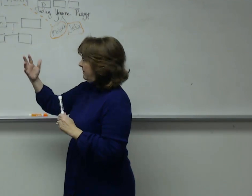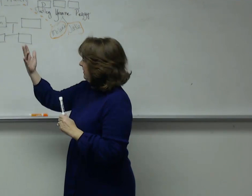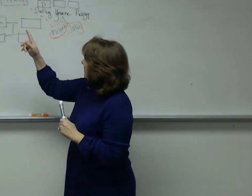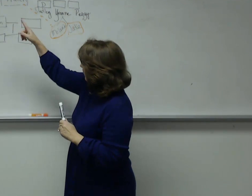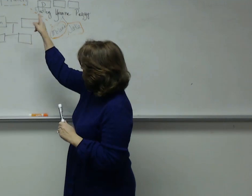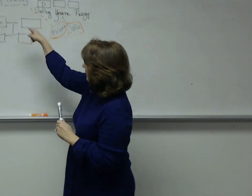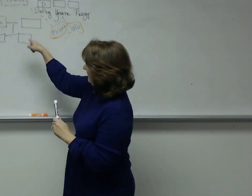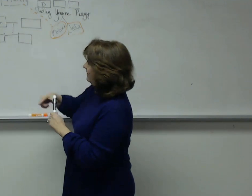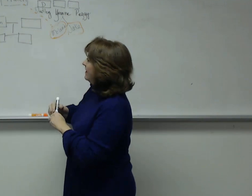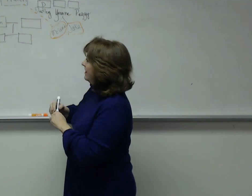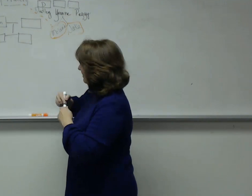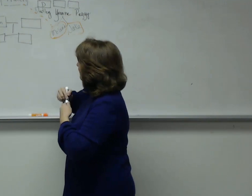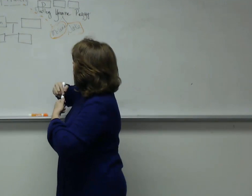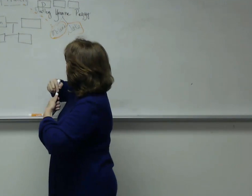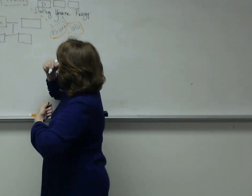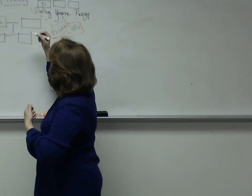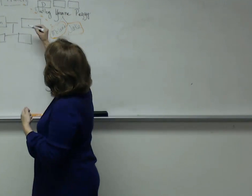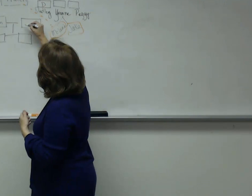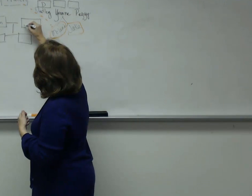we got to get more here.